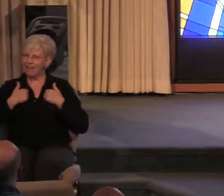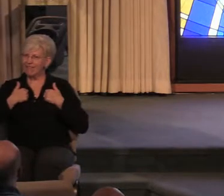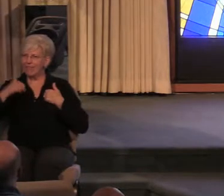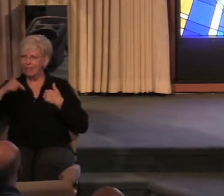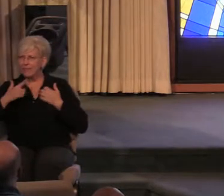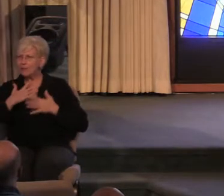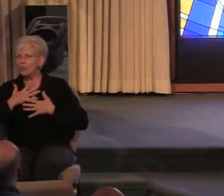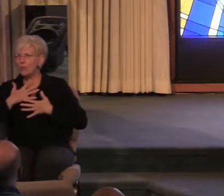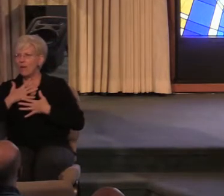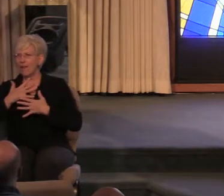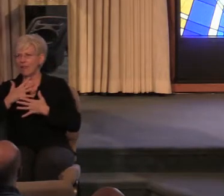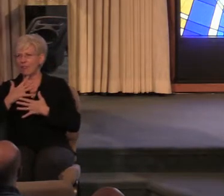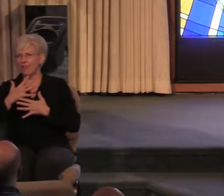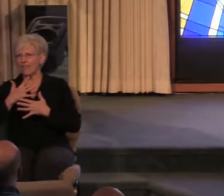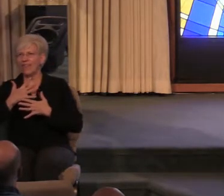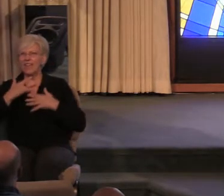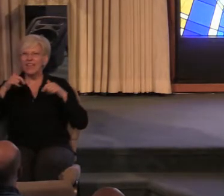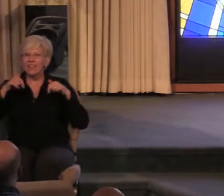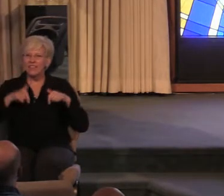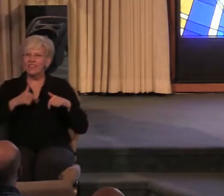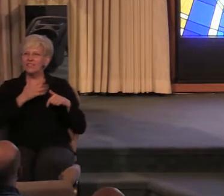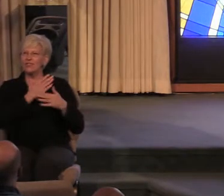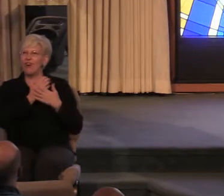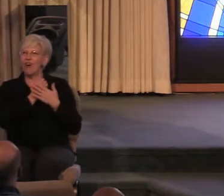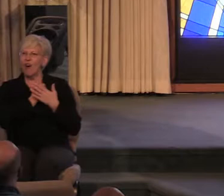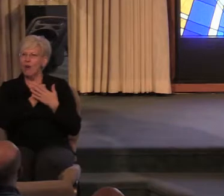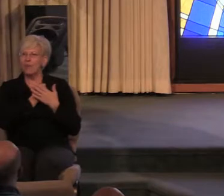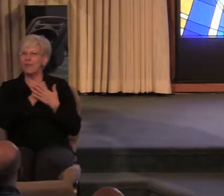breath, this heartbeat,